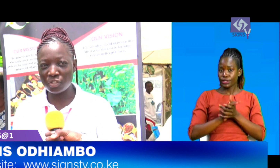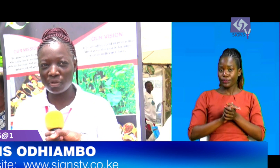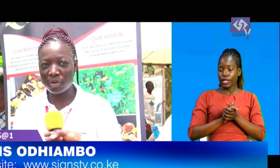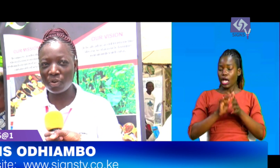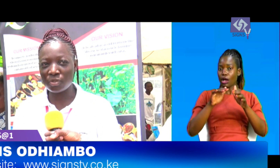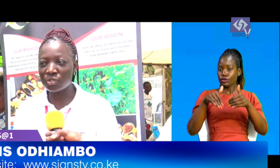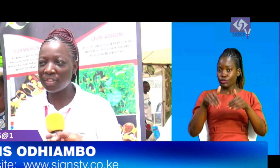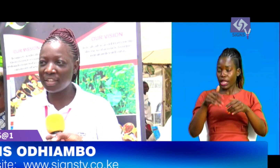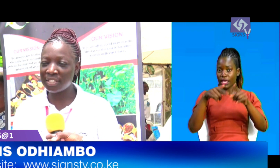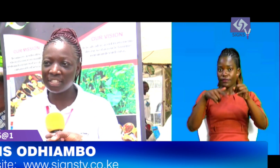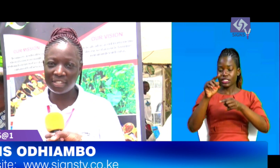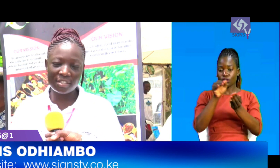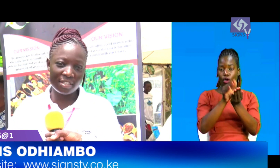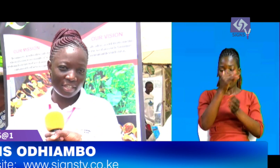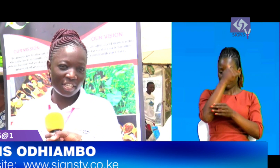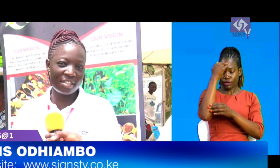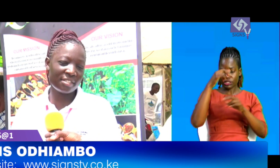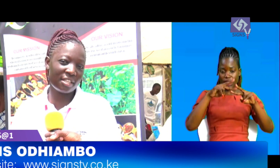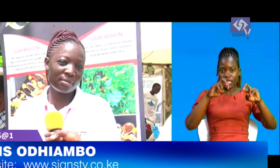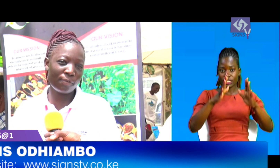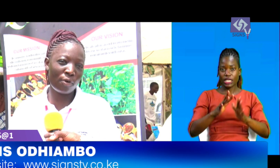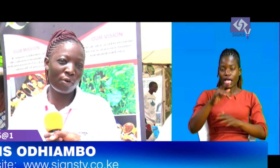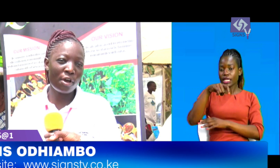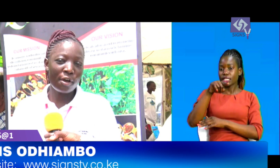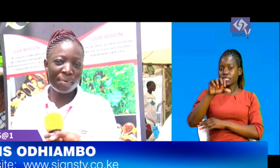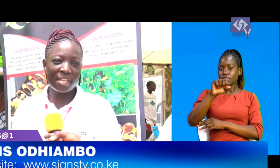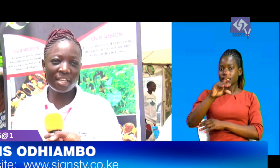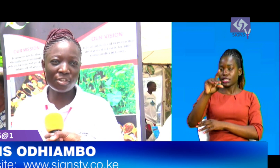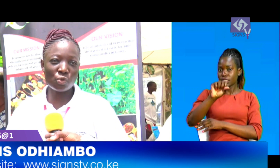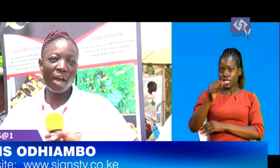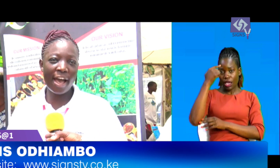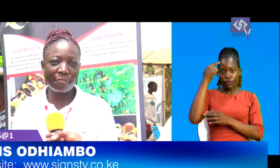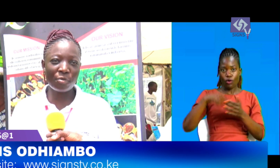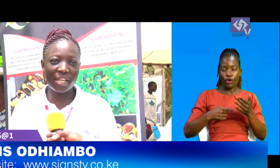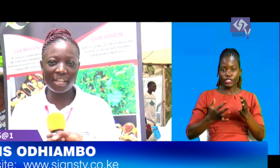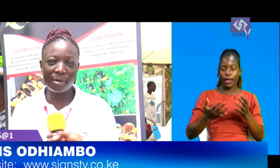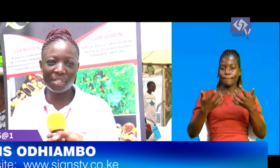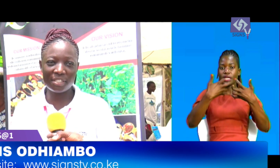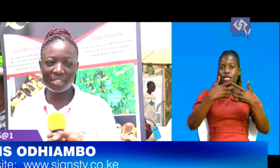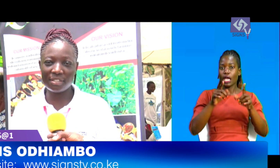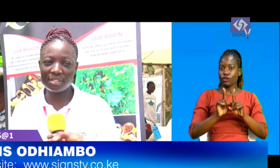conservation, because also the researchers need these seeds for breeding and to have well-adapted seeds.